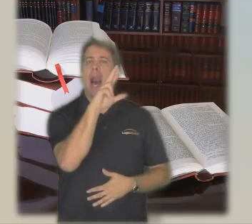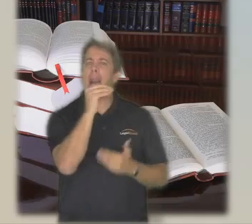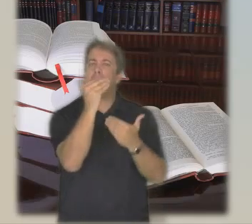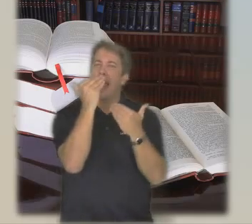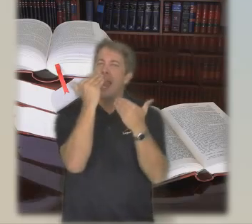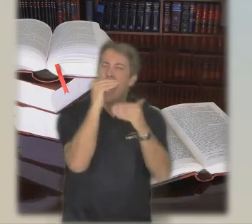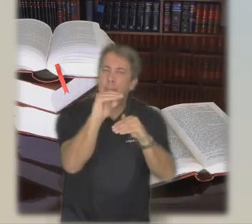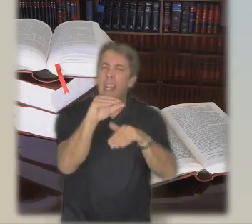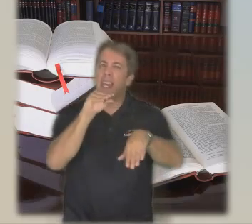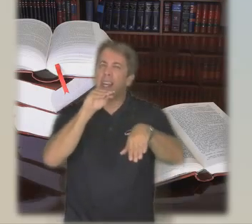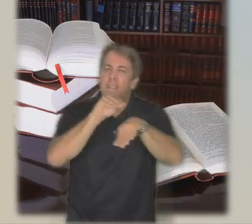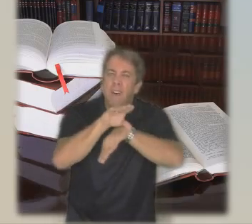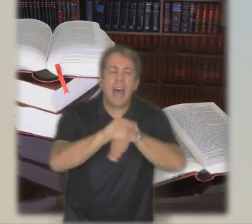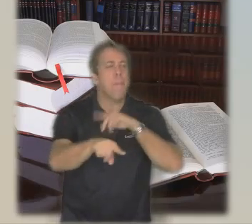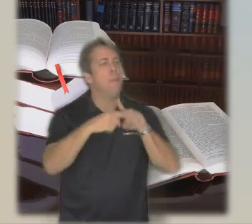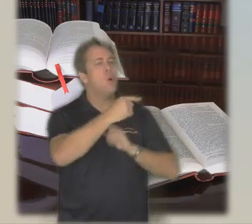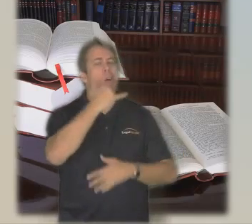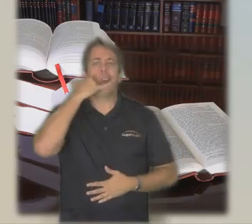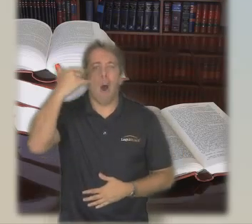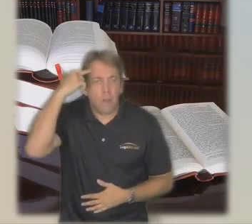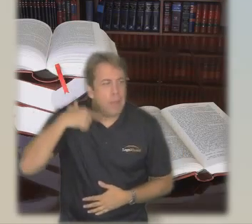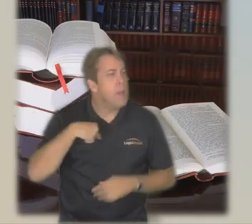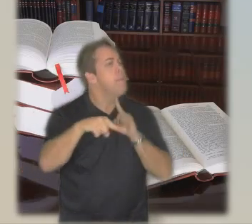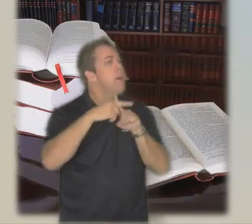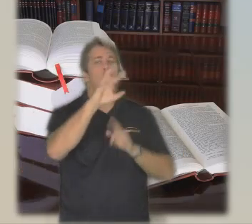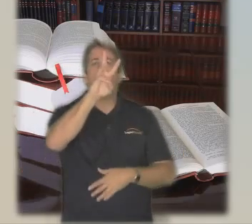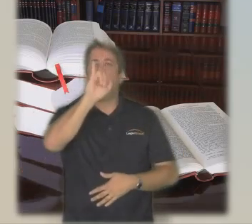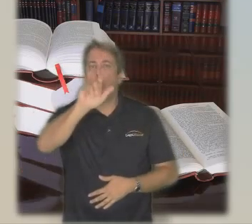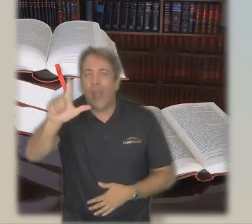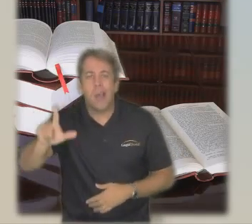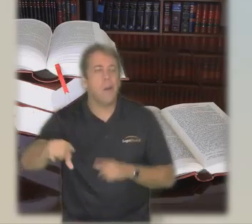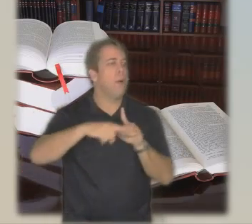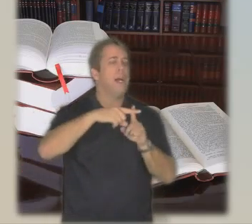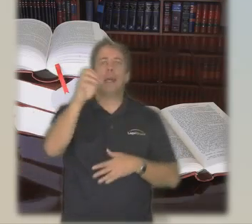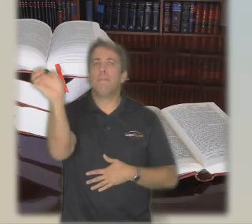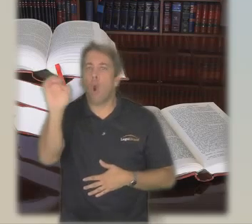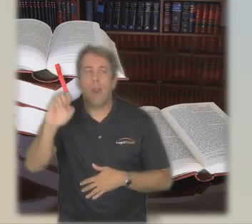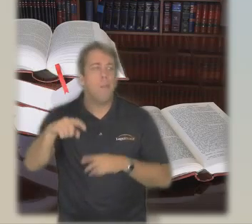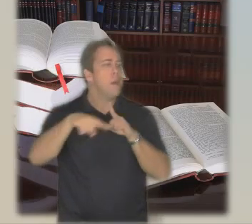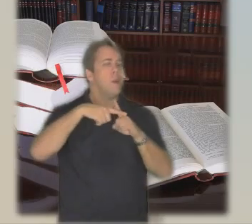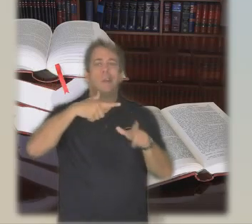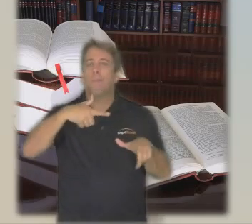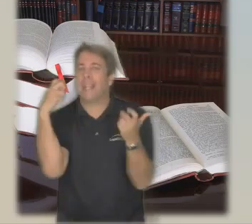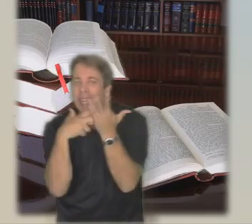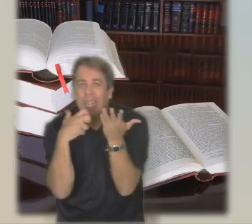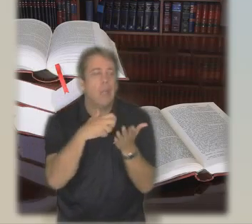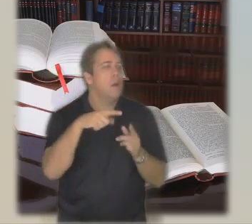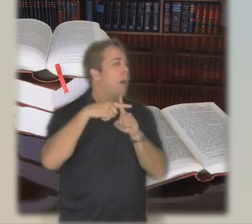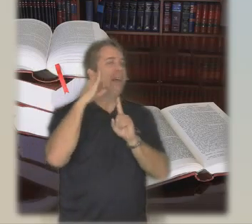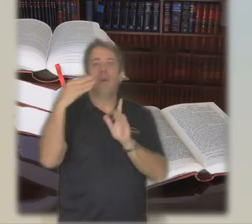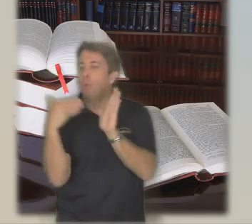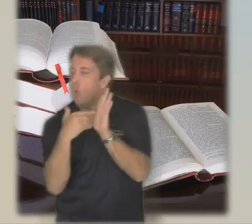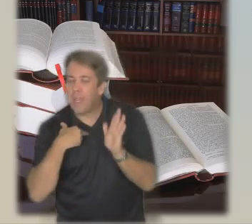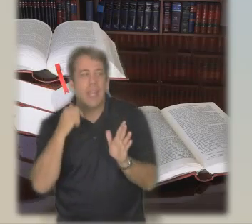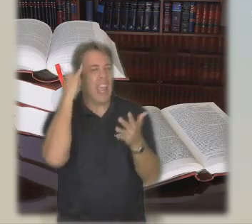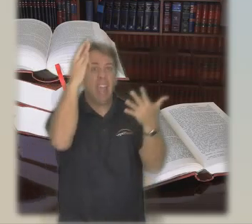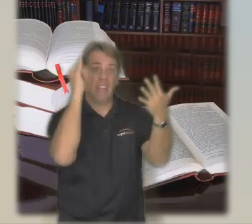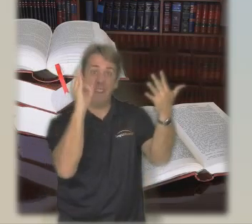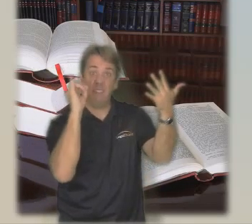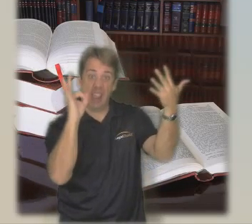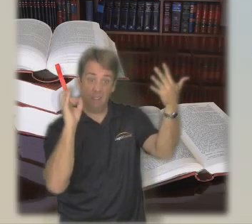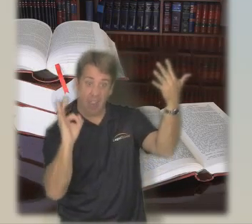unlimited consultation, 5 days a week, 8 hours a day, letters and phone calls made on my behalf, a will prepared, assistance with moving traffic violations. If